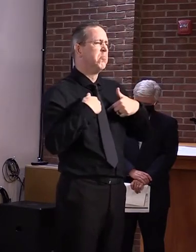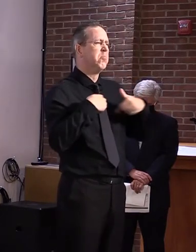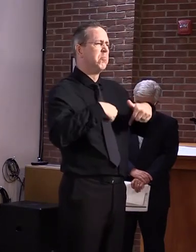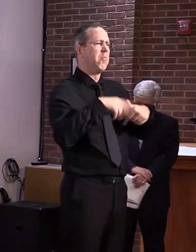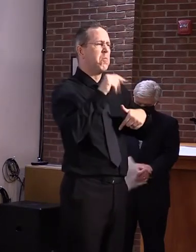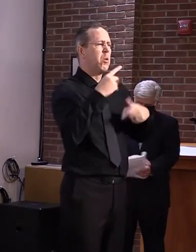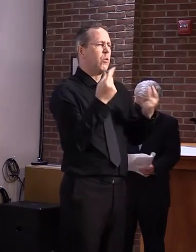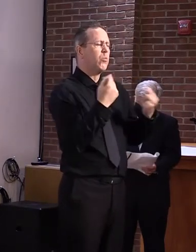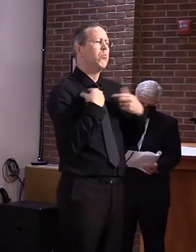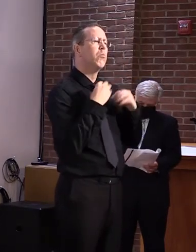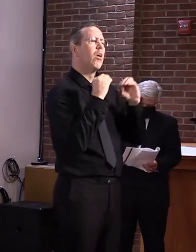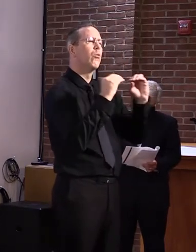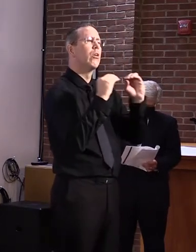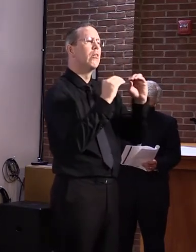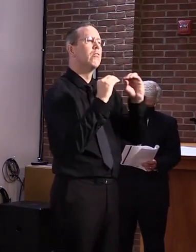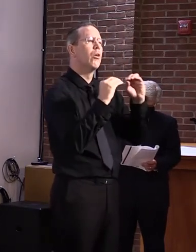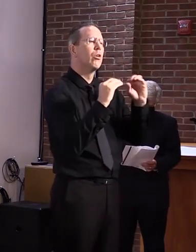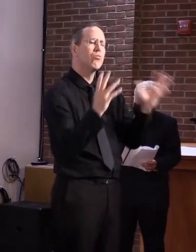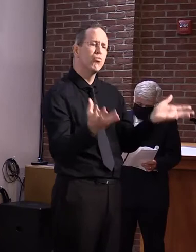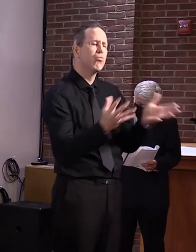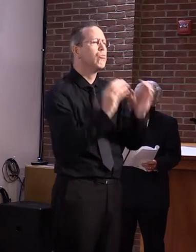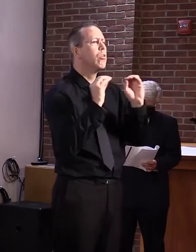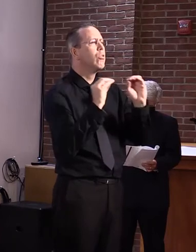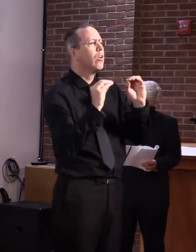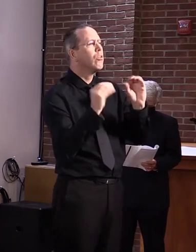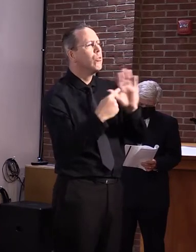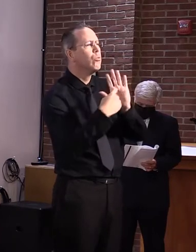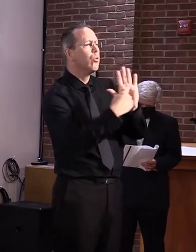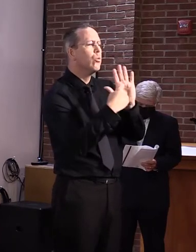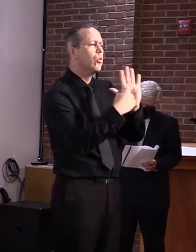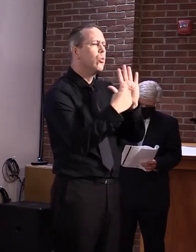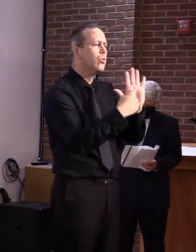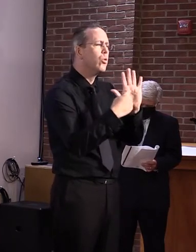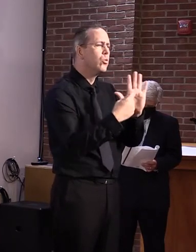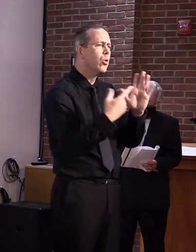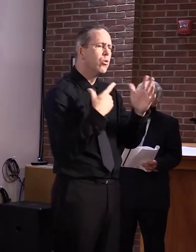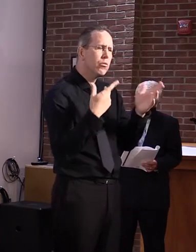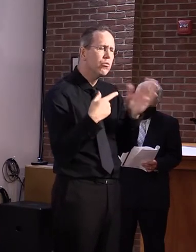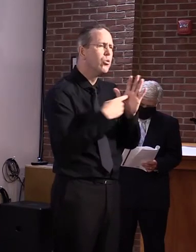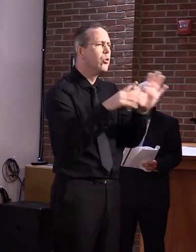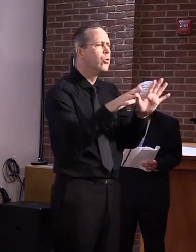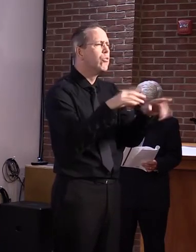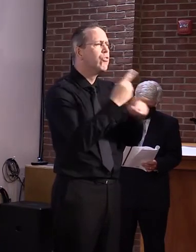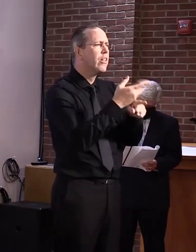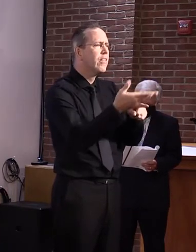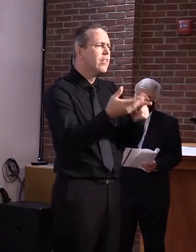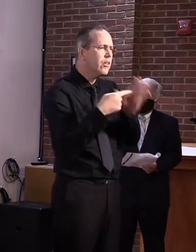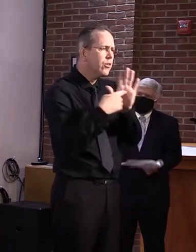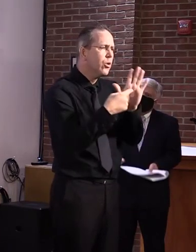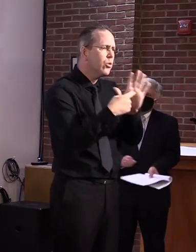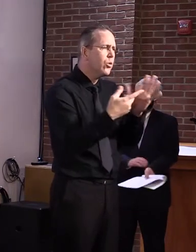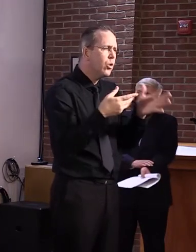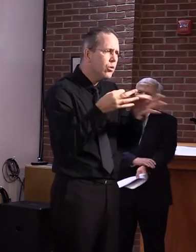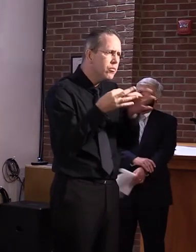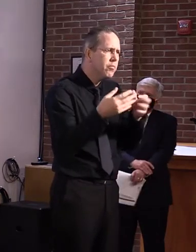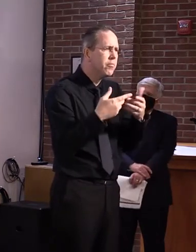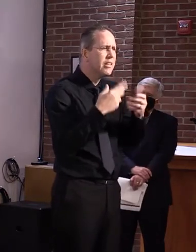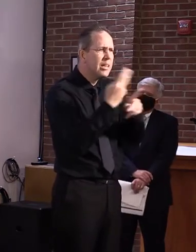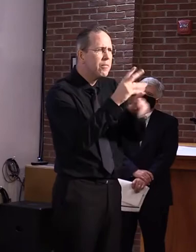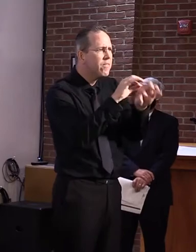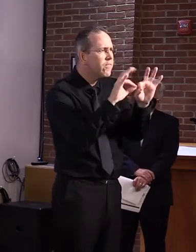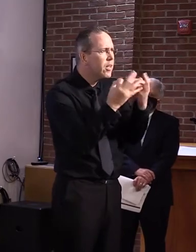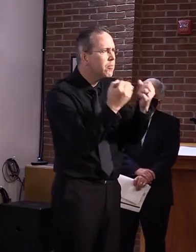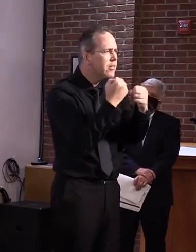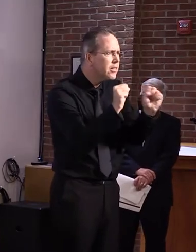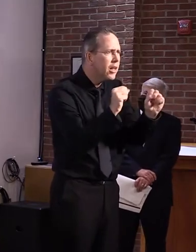altruistic in trying to take care of our neighbors, take care of our families, and so forth. We've begun this campaign, I